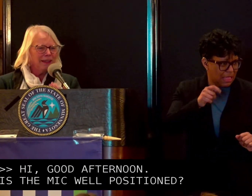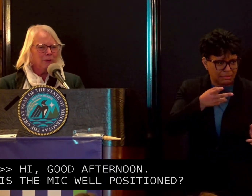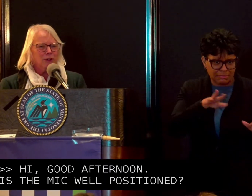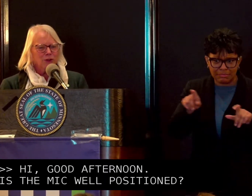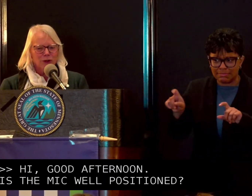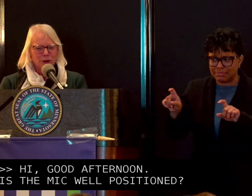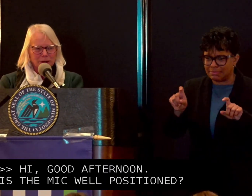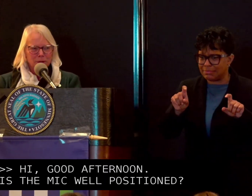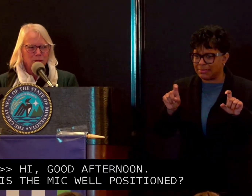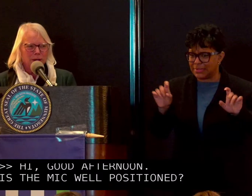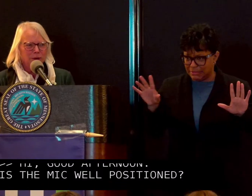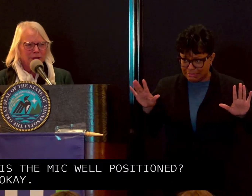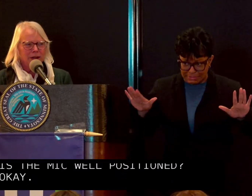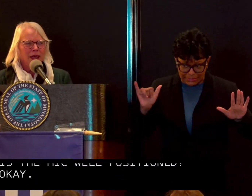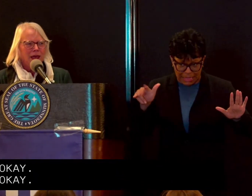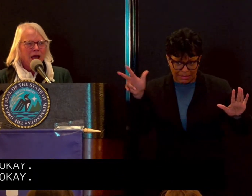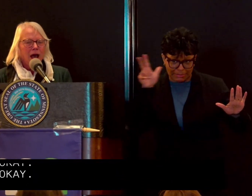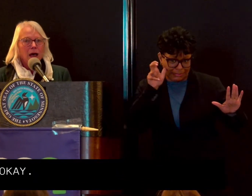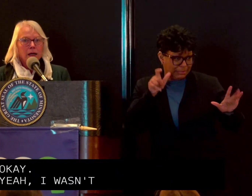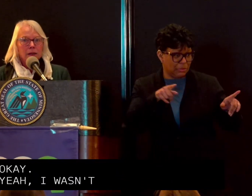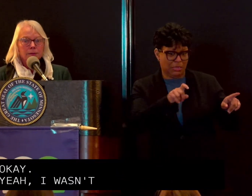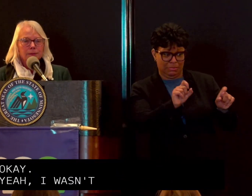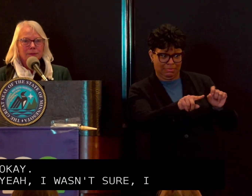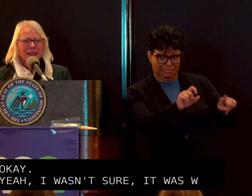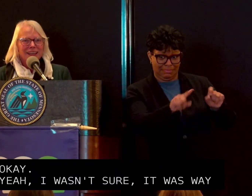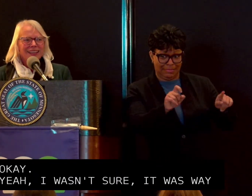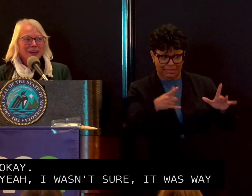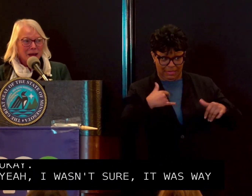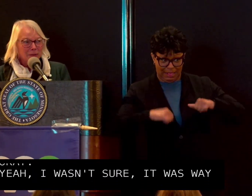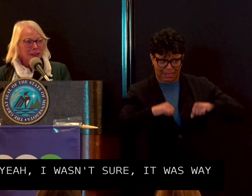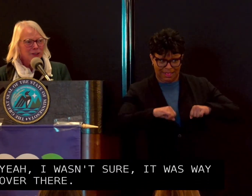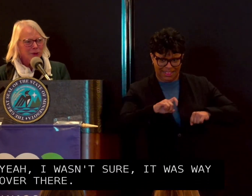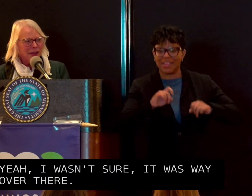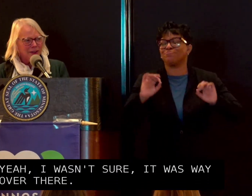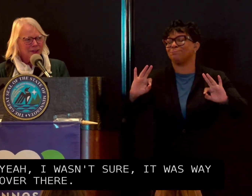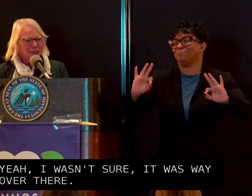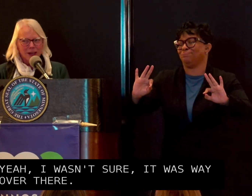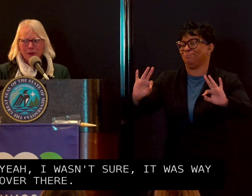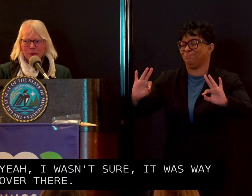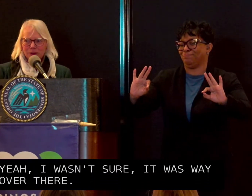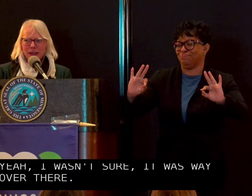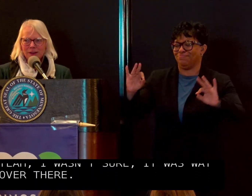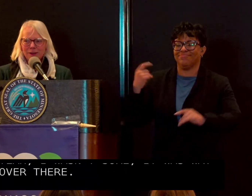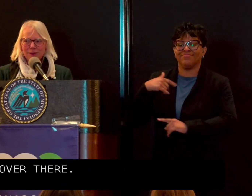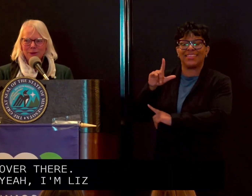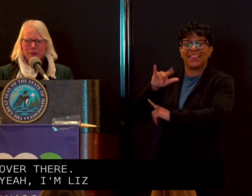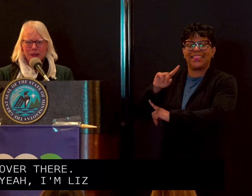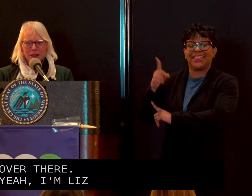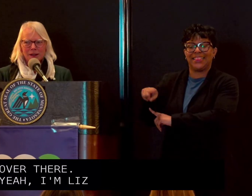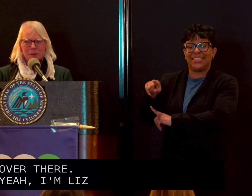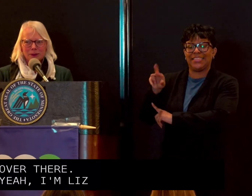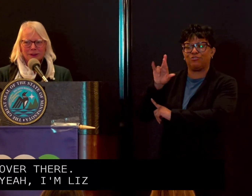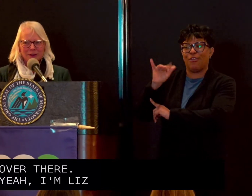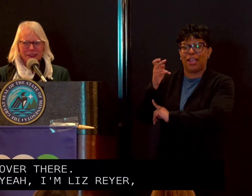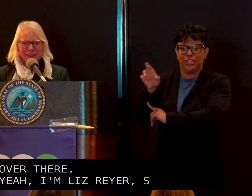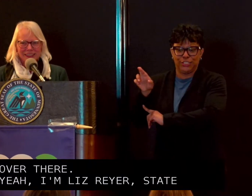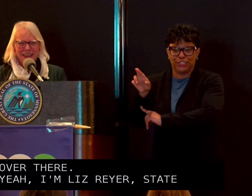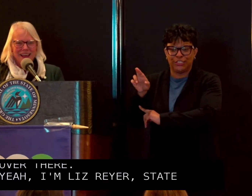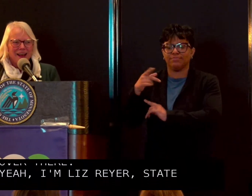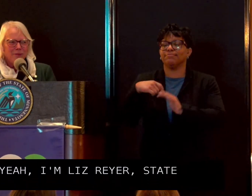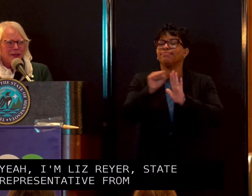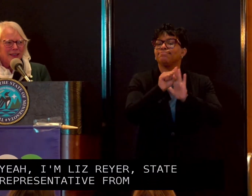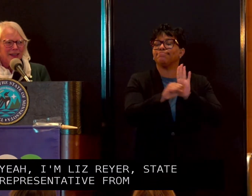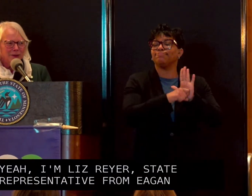Okay. Yeah, I wasn't sure. It was way over there. Yeah, I'm Liz Reyer, state representative from Egan and